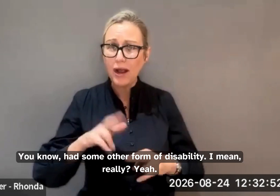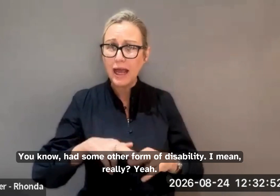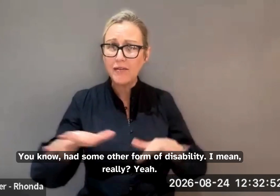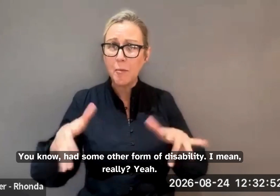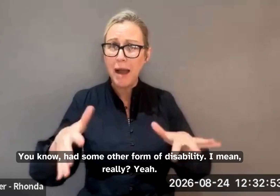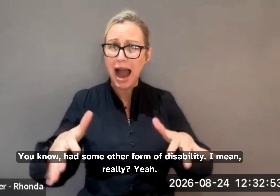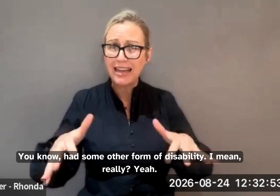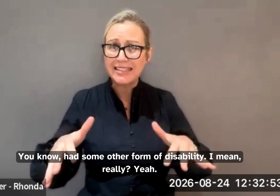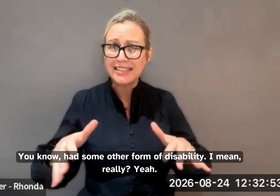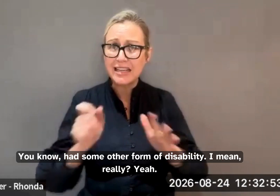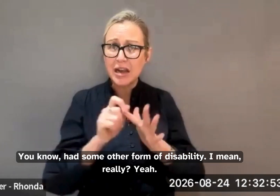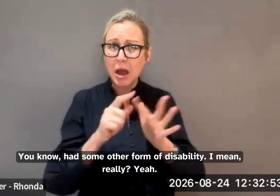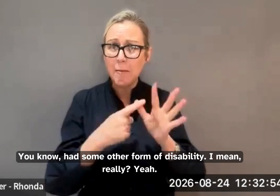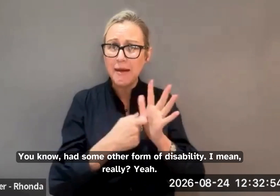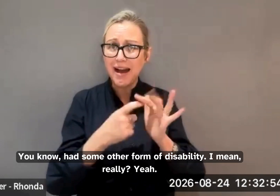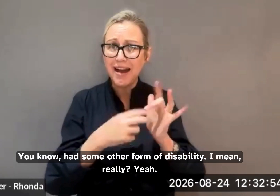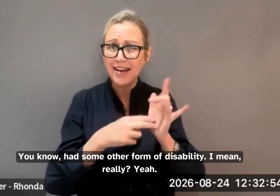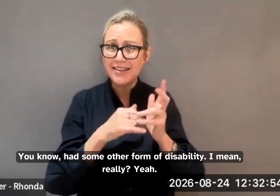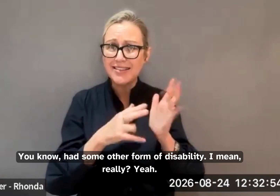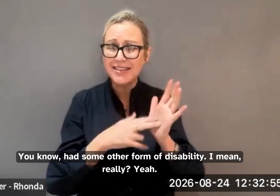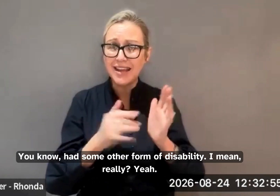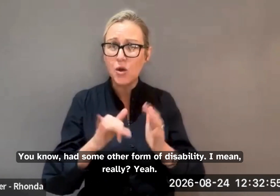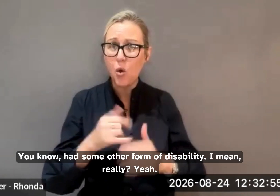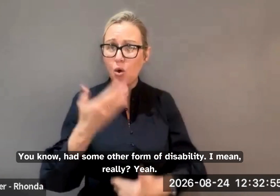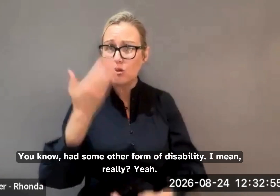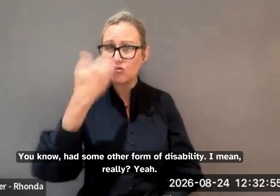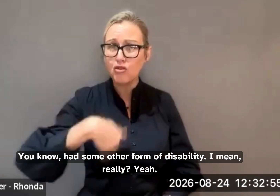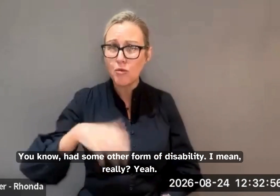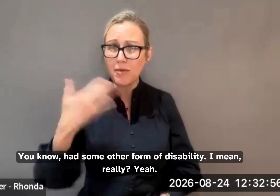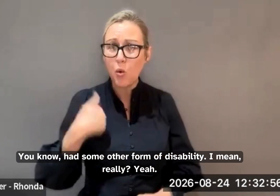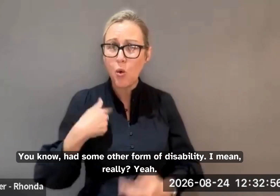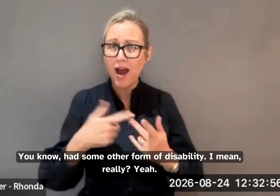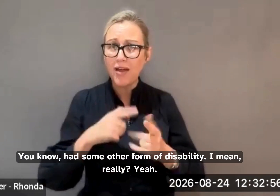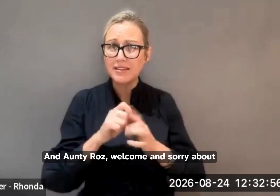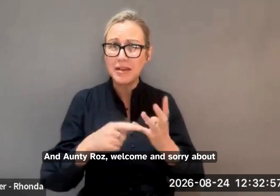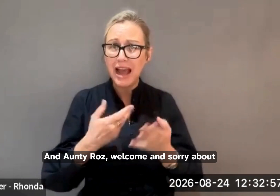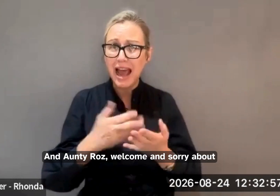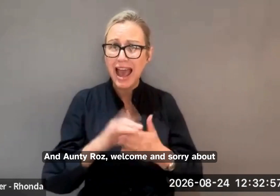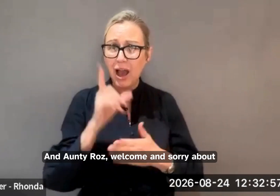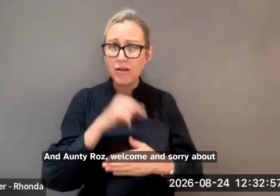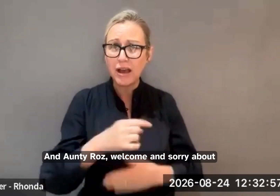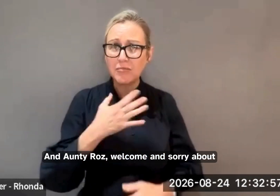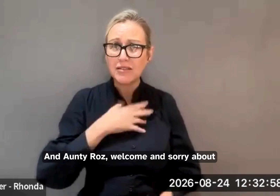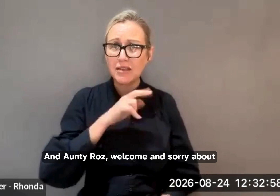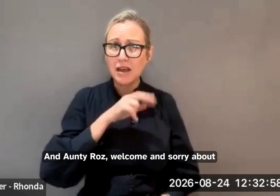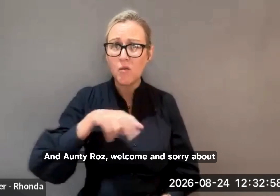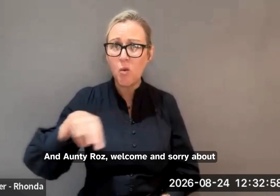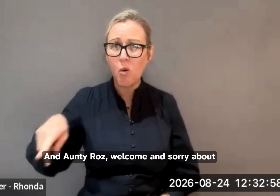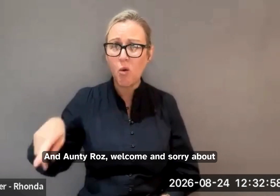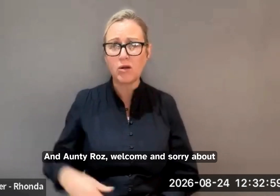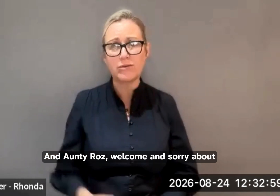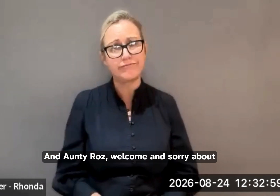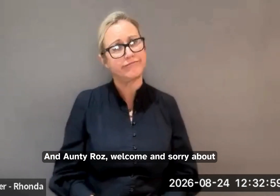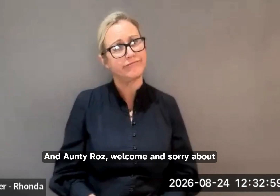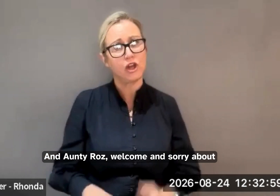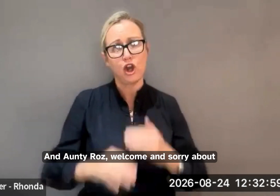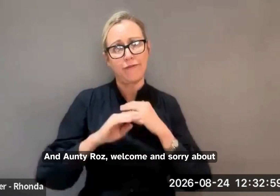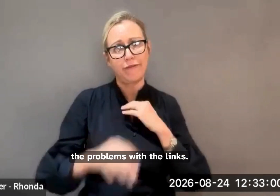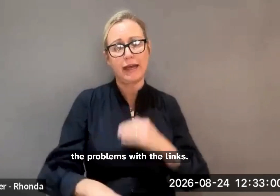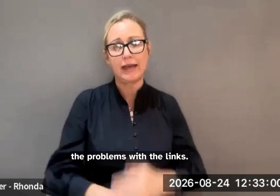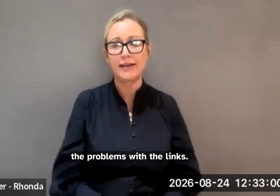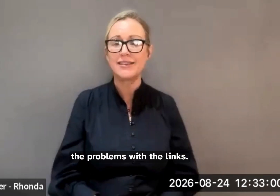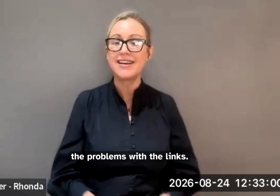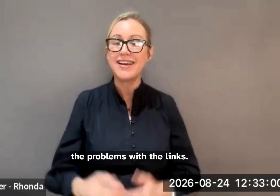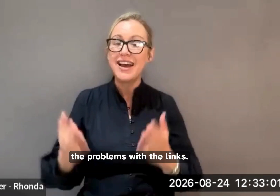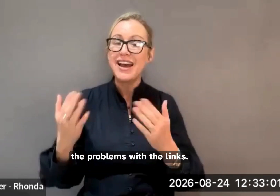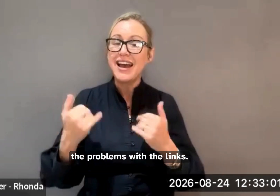have some other form of disability? I mean, really? yeah. And Auntie Roz, welcome, and sorry